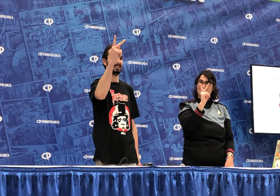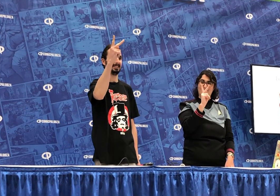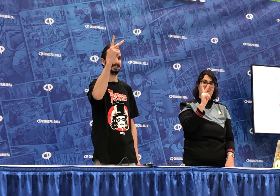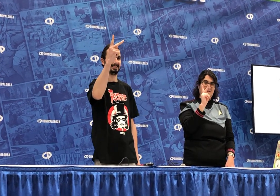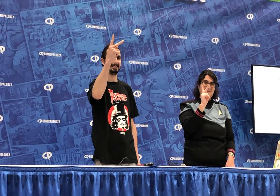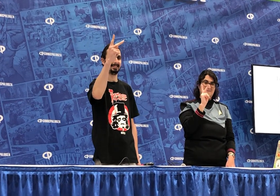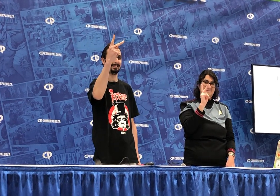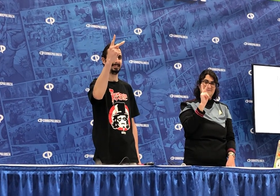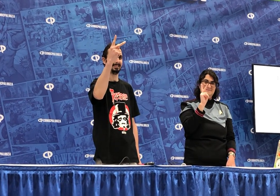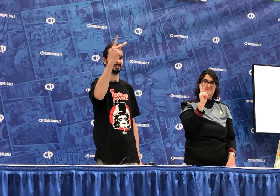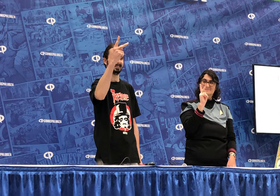K,